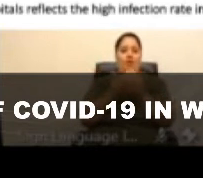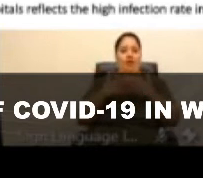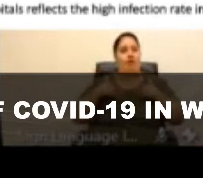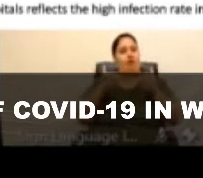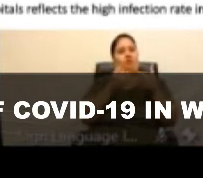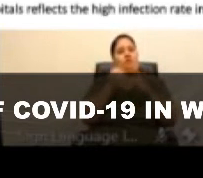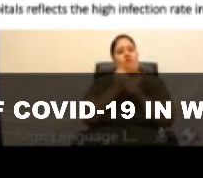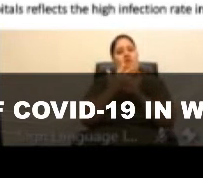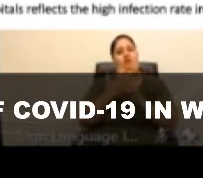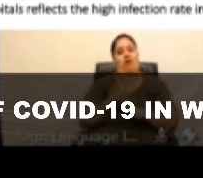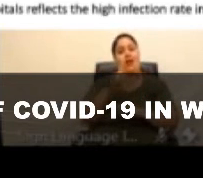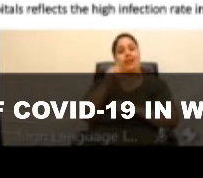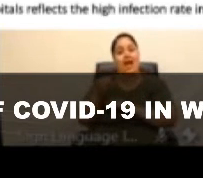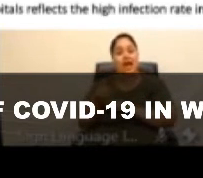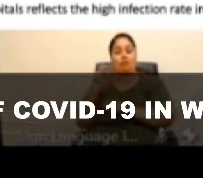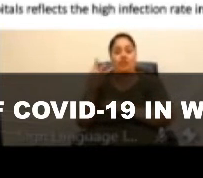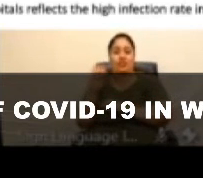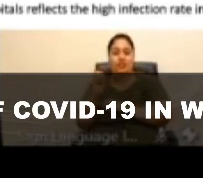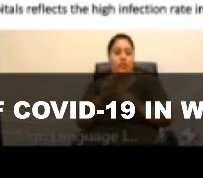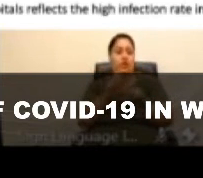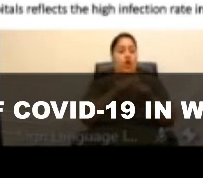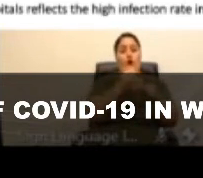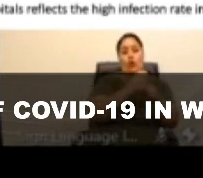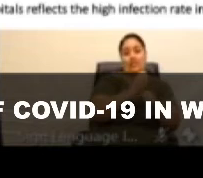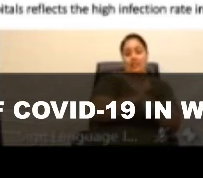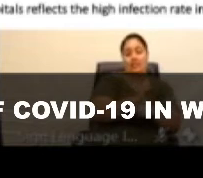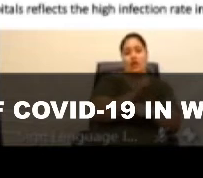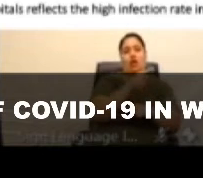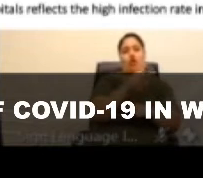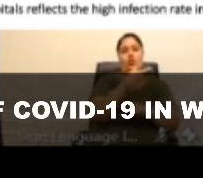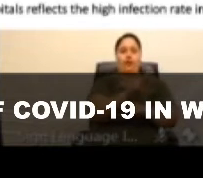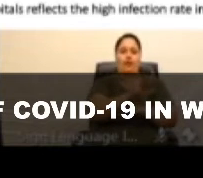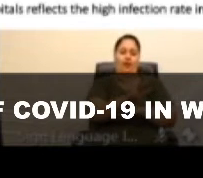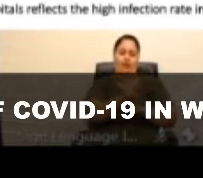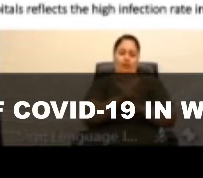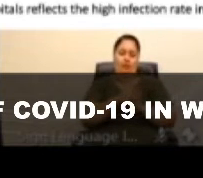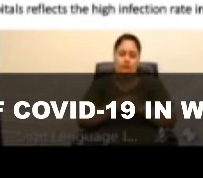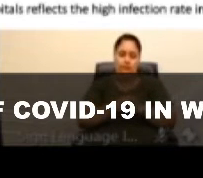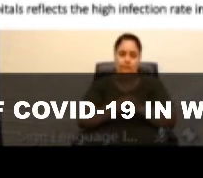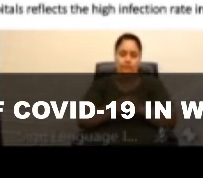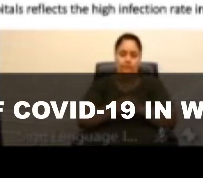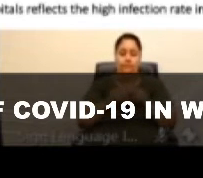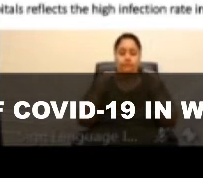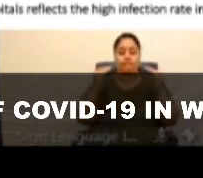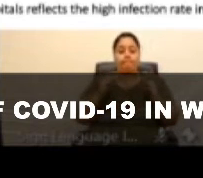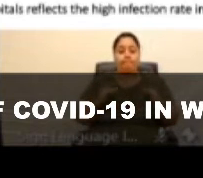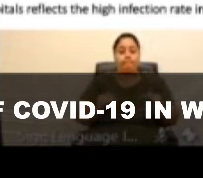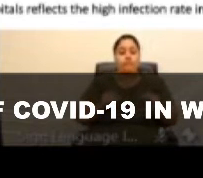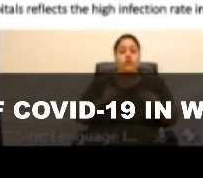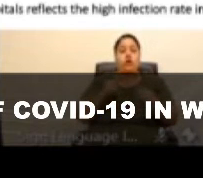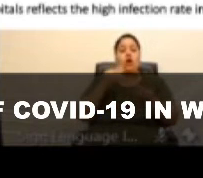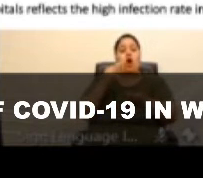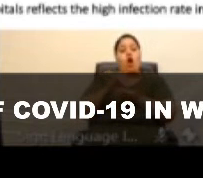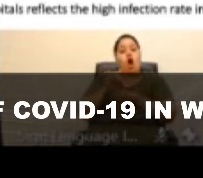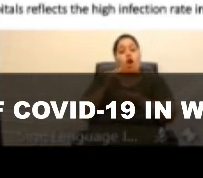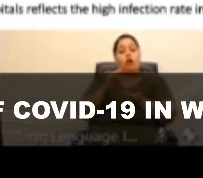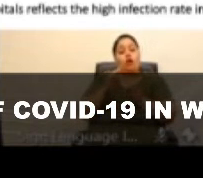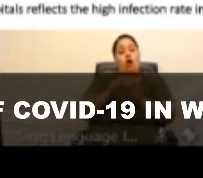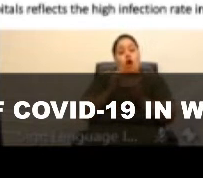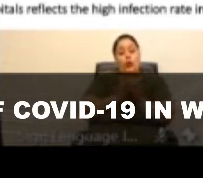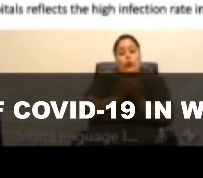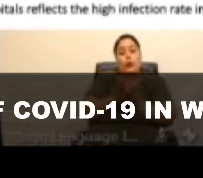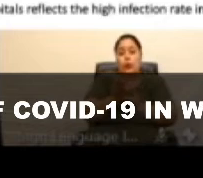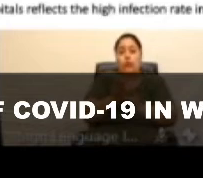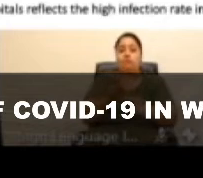with 30, Grootske with 28. But if you look at the hospital in the Garden Route, like George Hospital, has